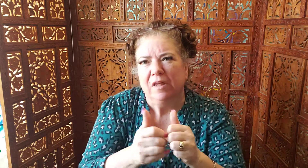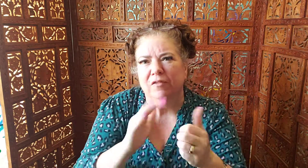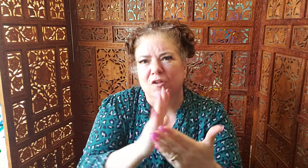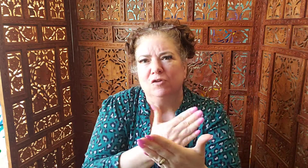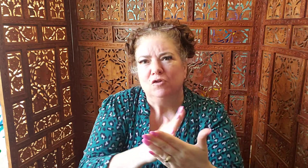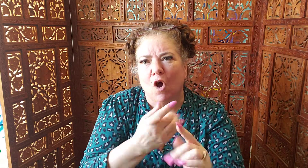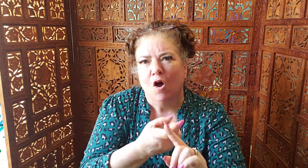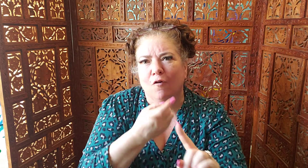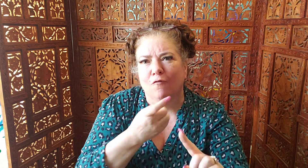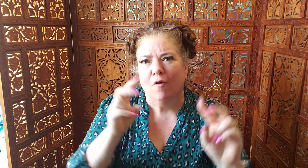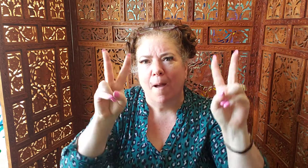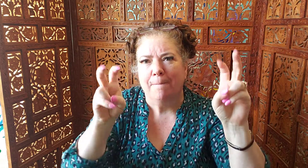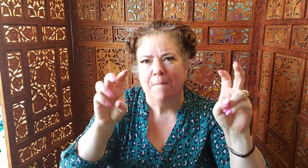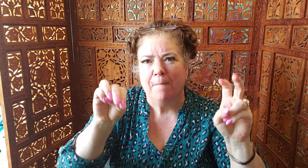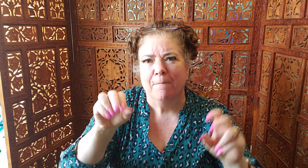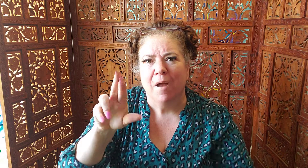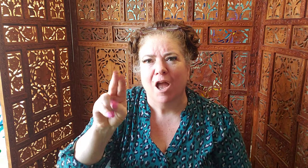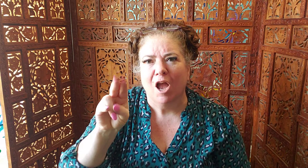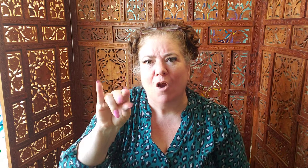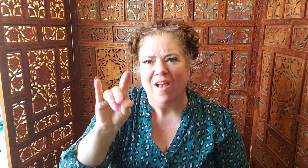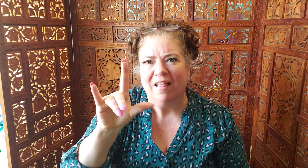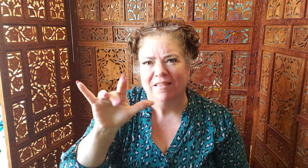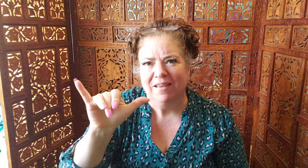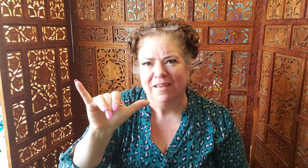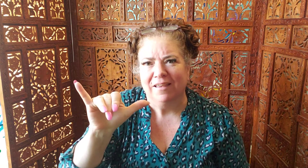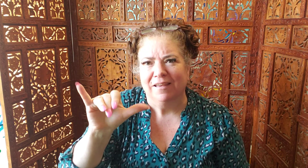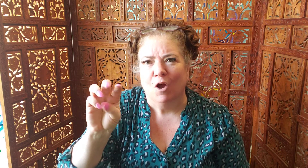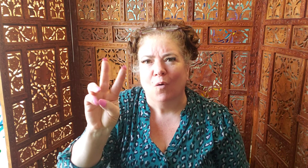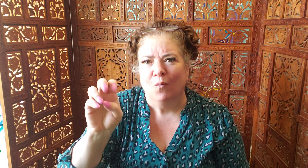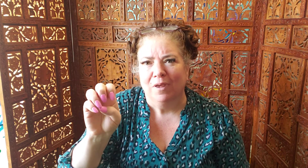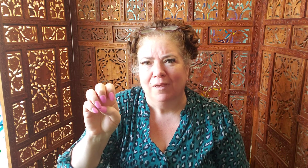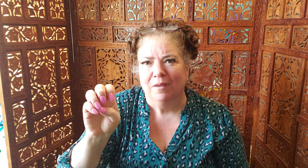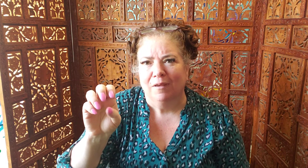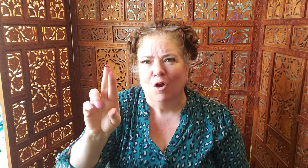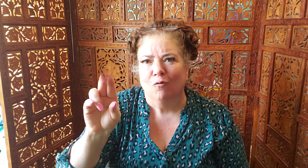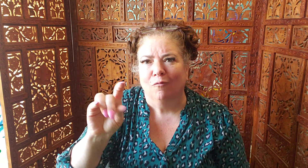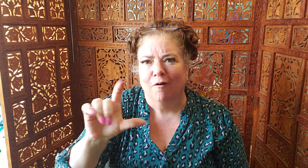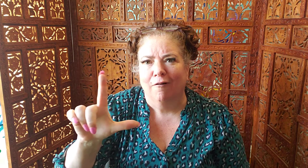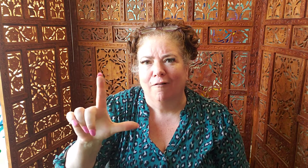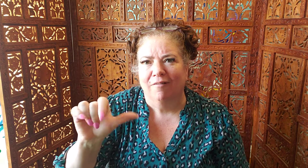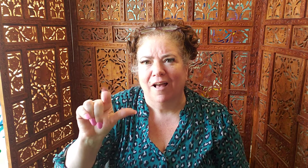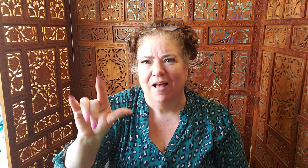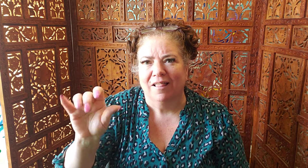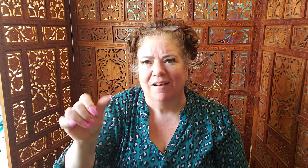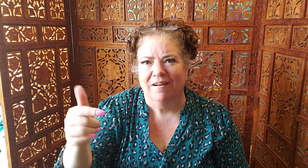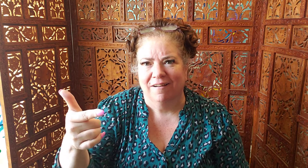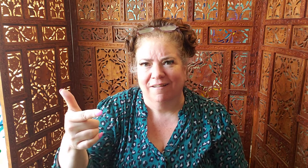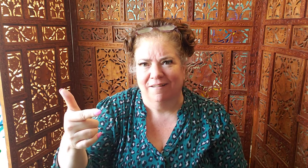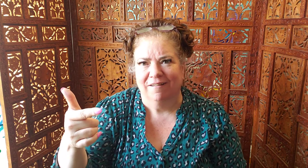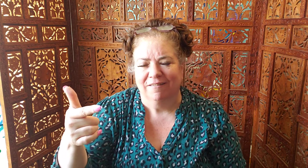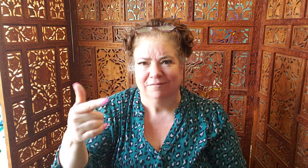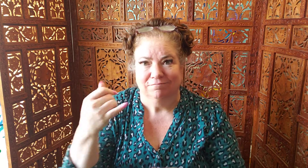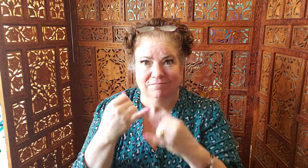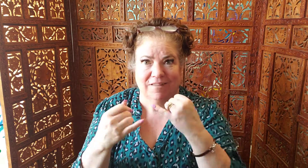Feel the flow, hear what's happening, hear what's happening. Don't